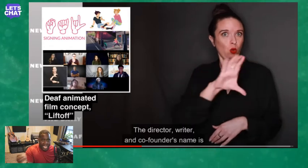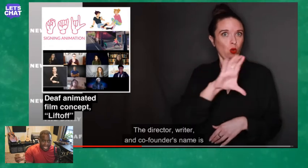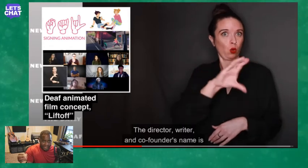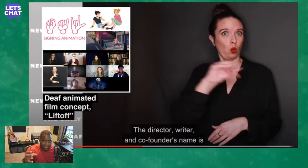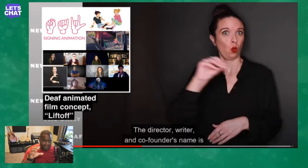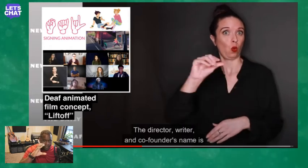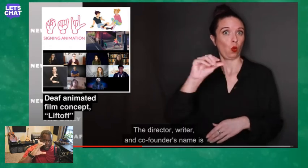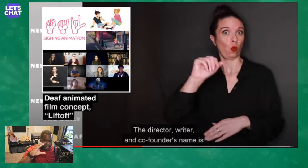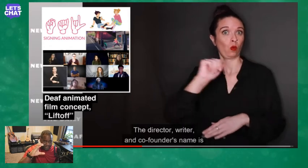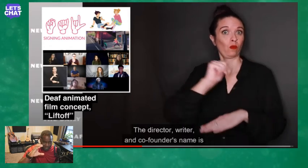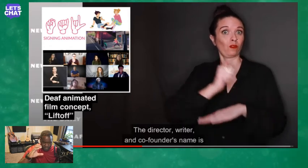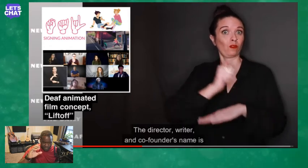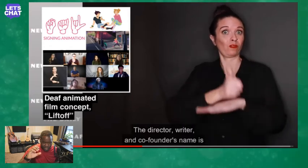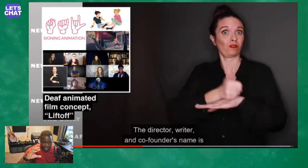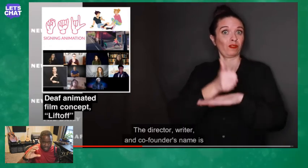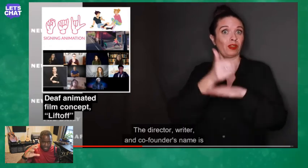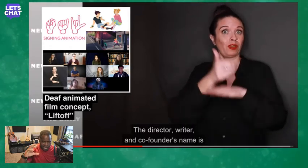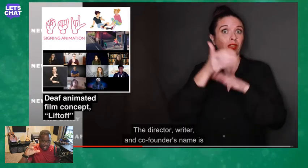And